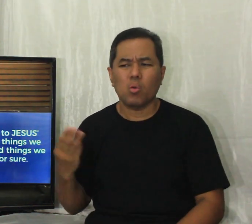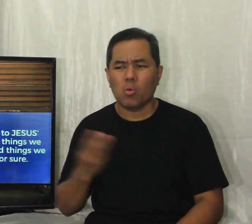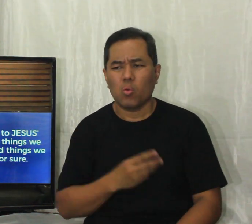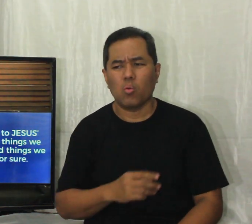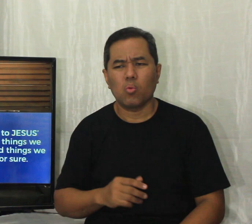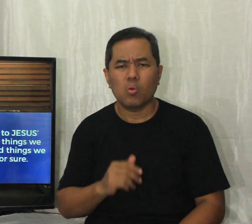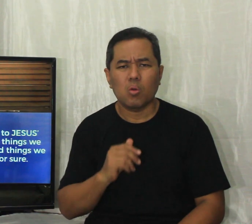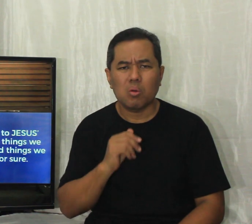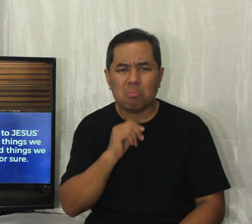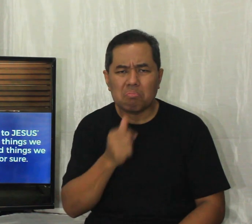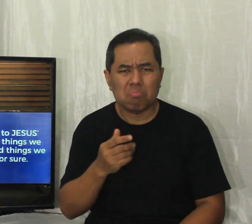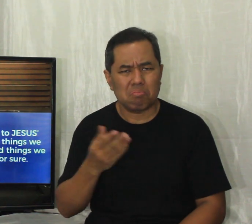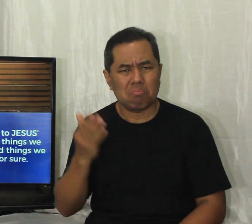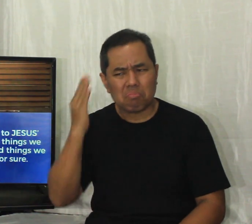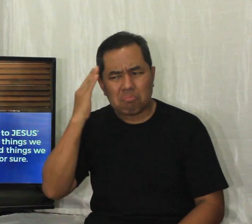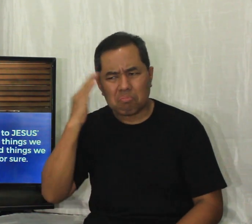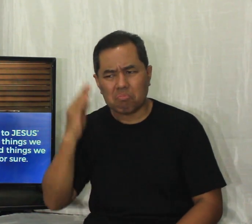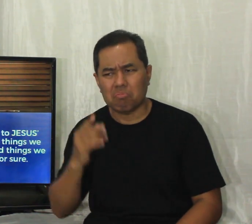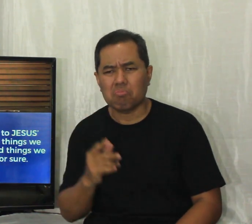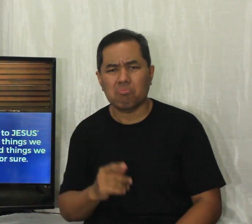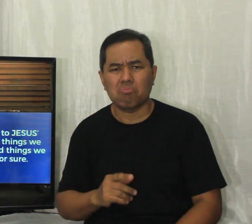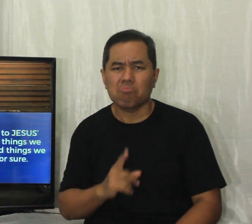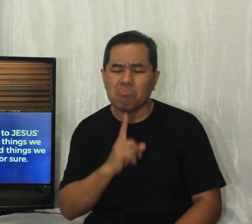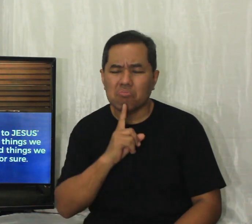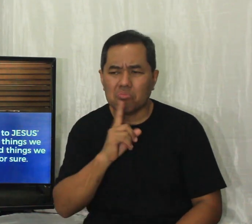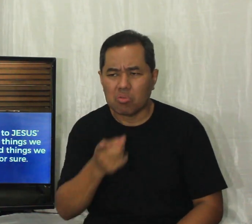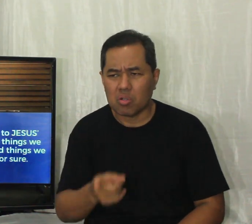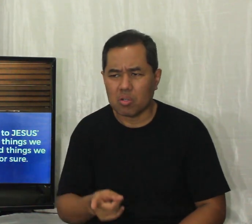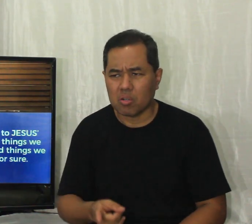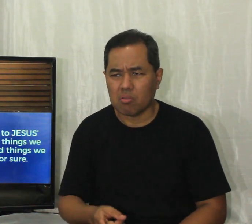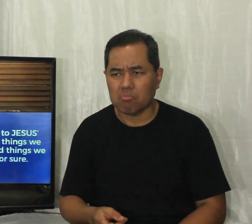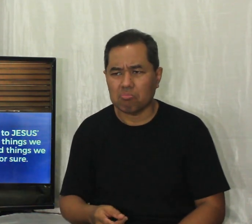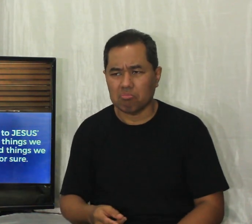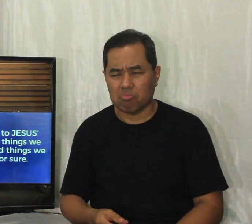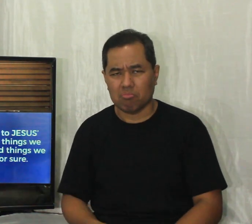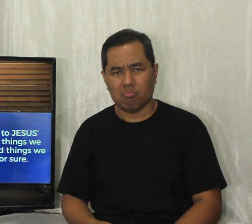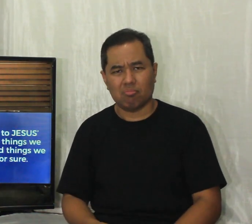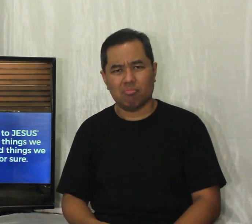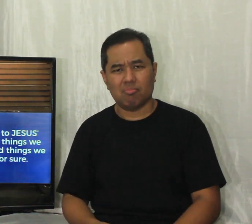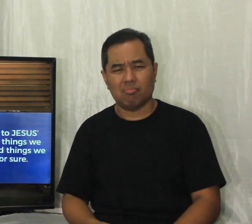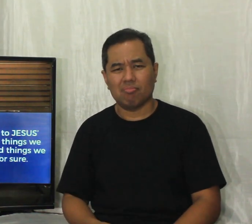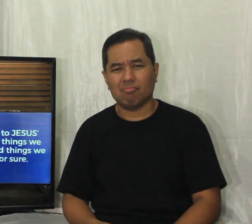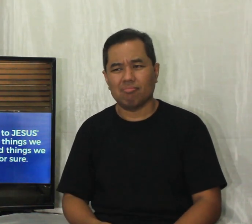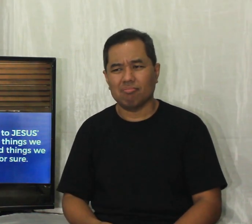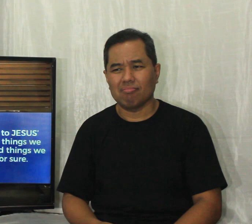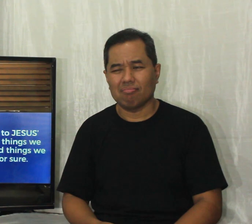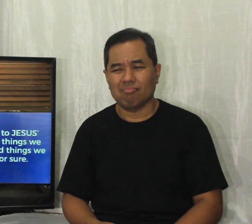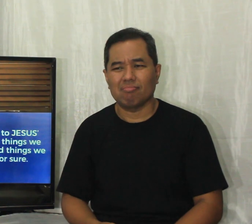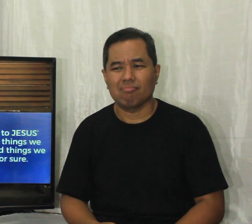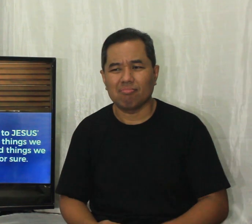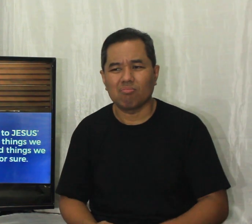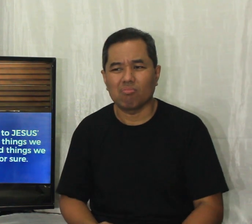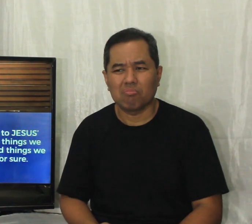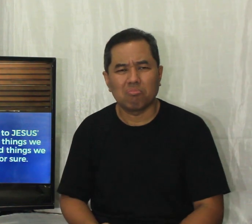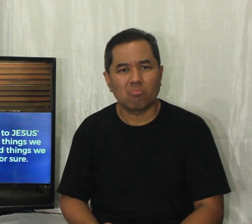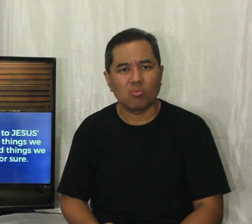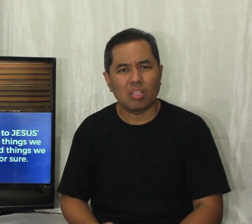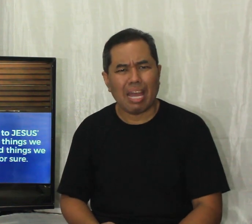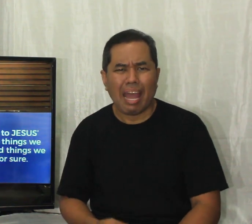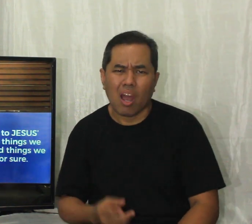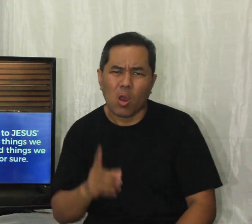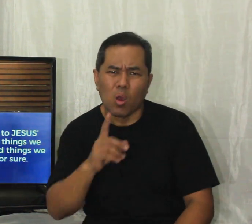question to somebody? If that's you, would you comment below? Would you click the thumbs up and say, yeah, that's me. That's me. I've asked